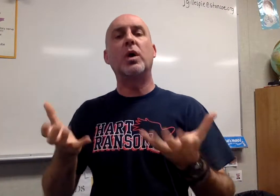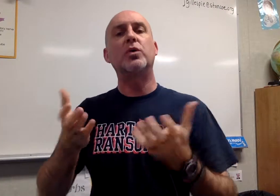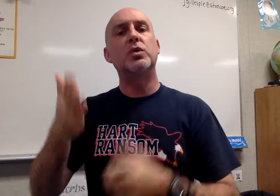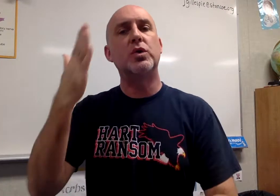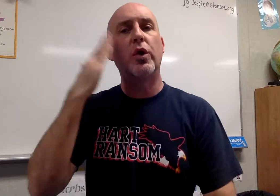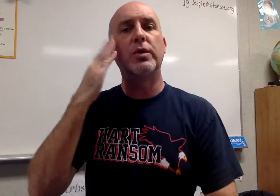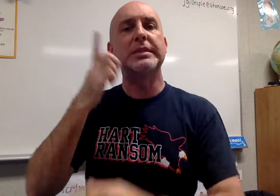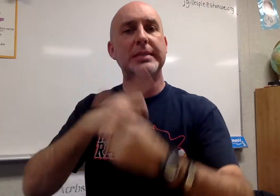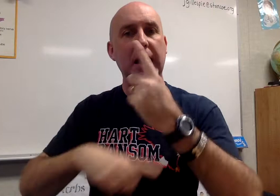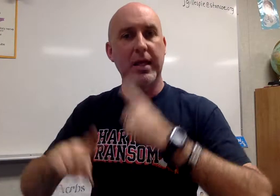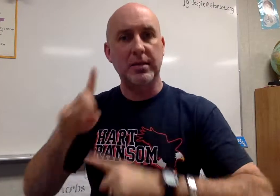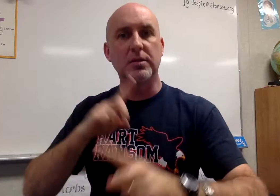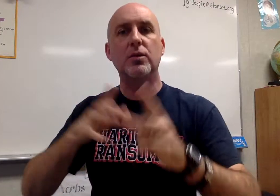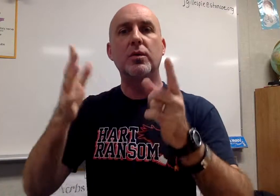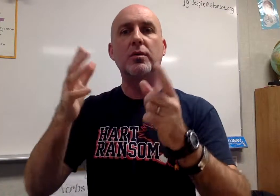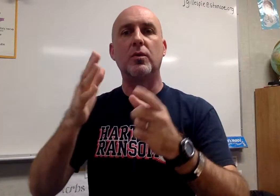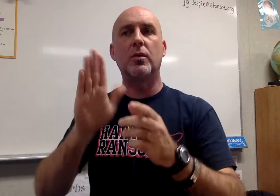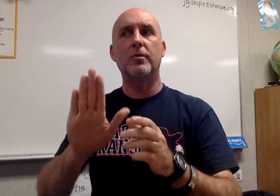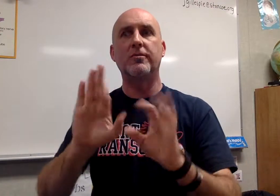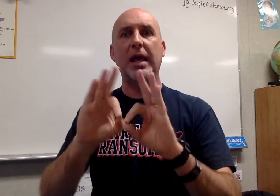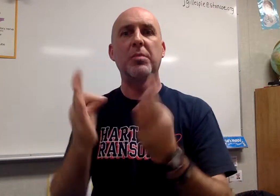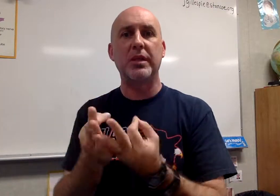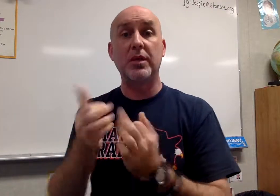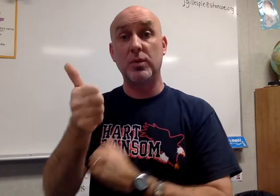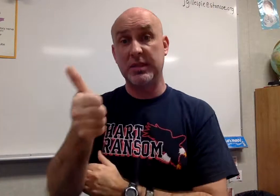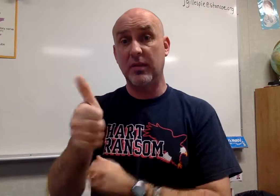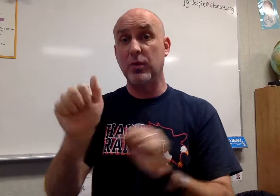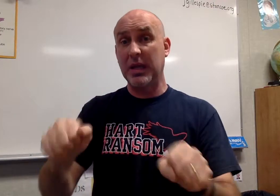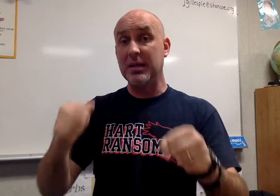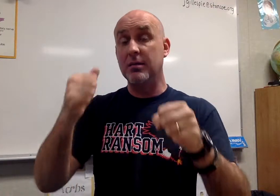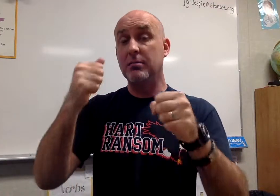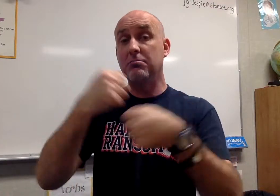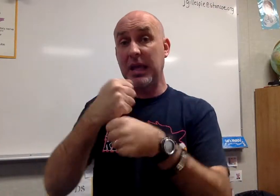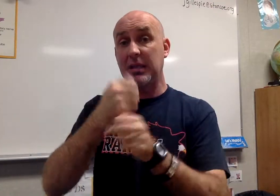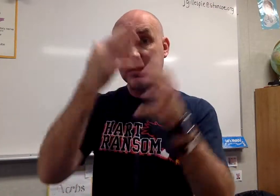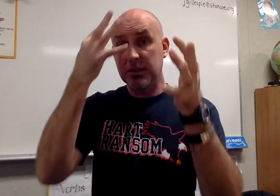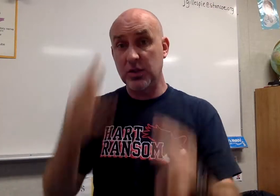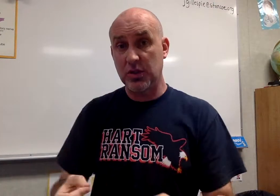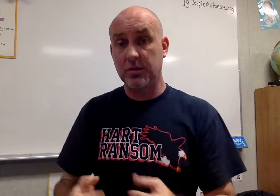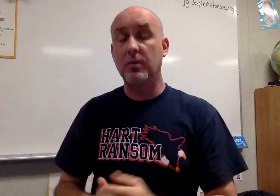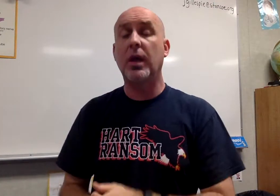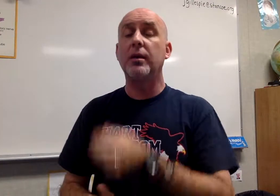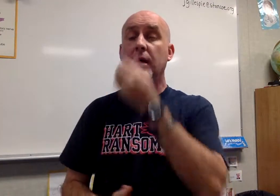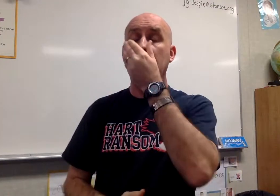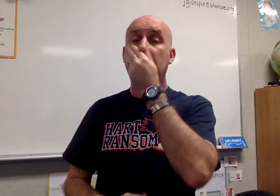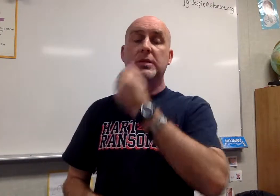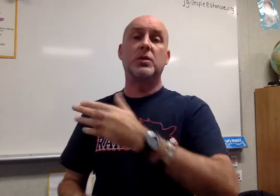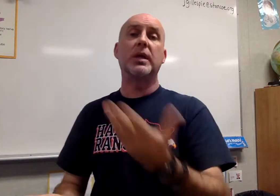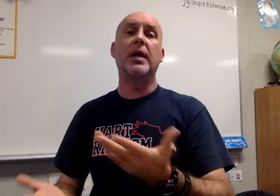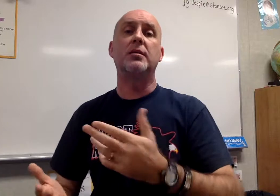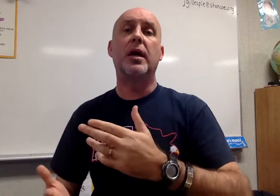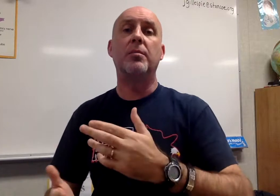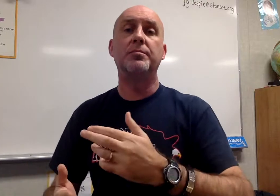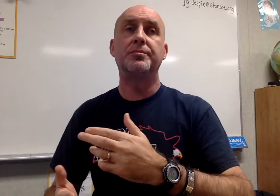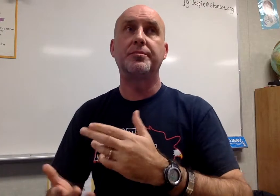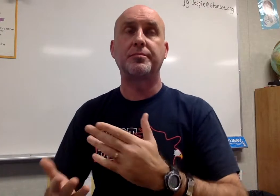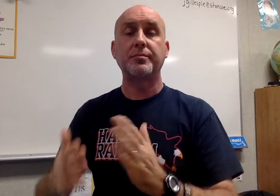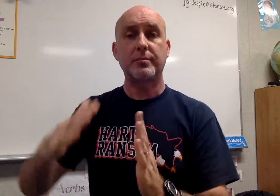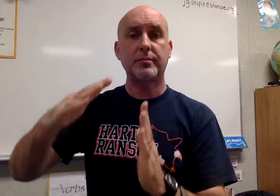want you to know the signs. Your family, yourself, you can make the decision. Okay, so again,